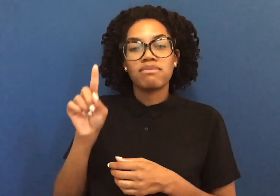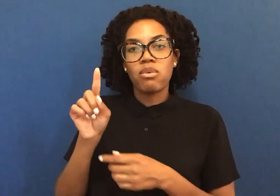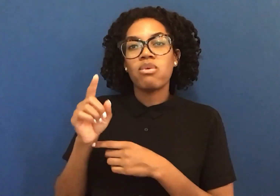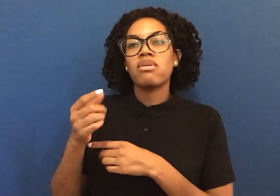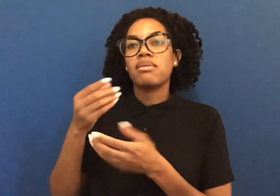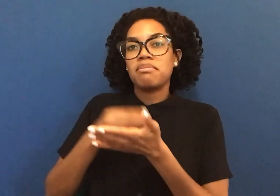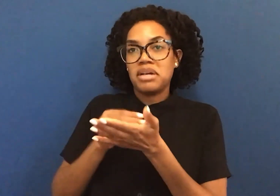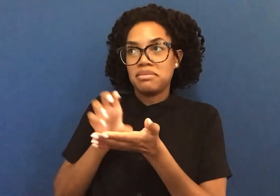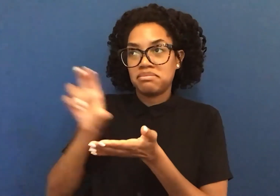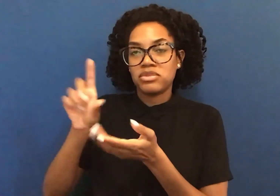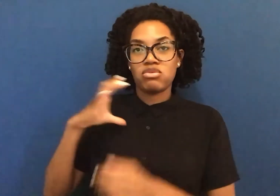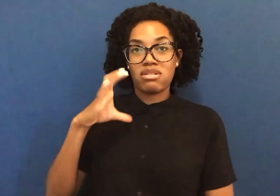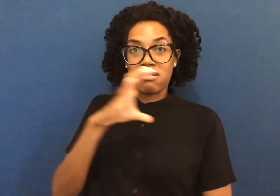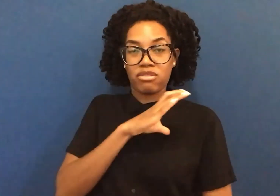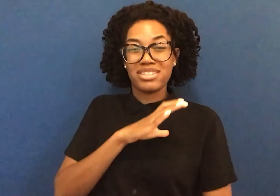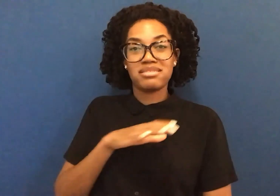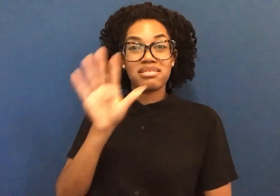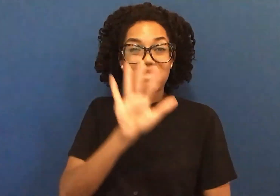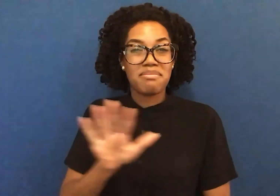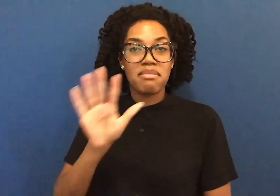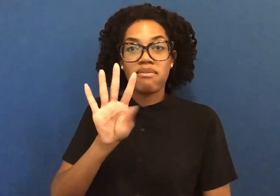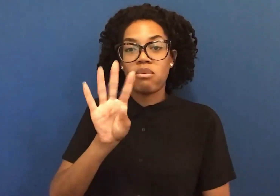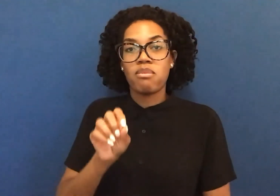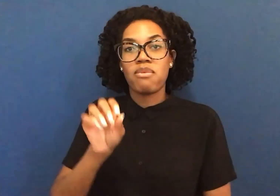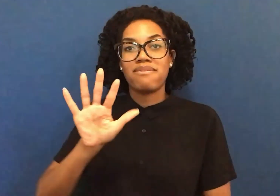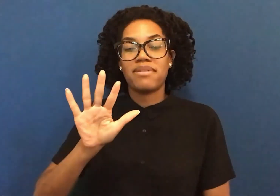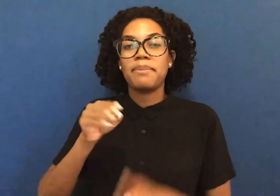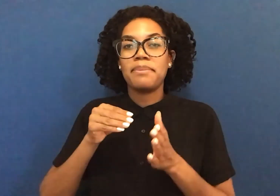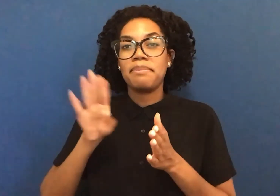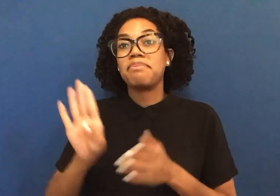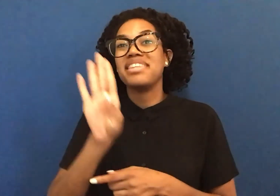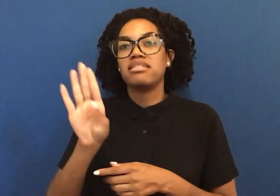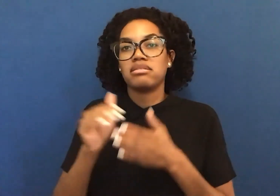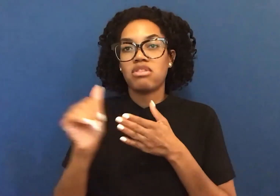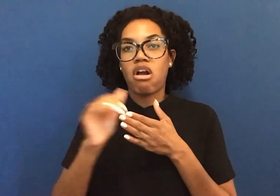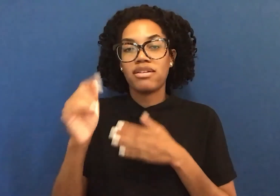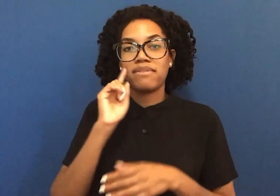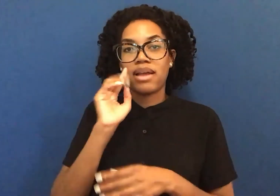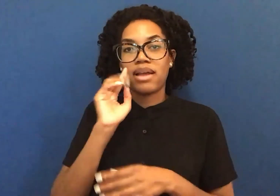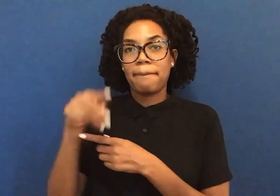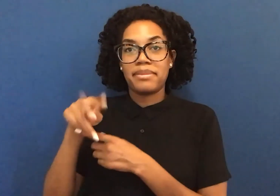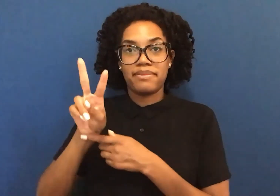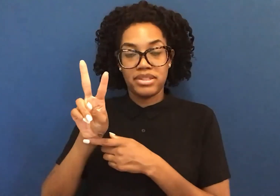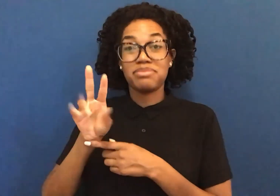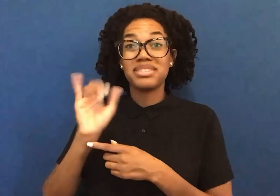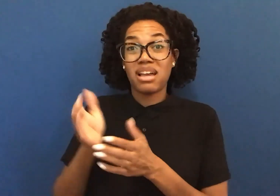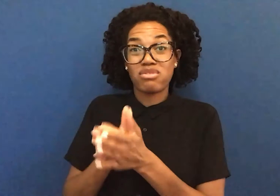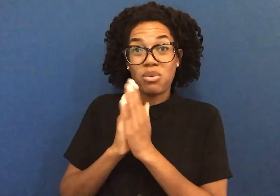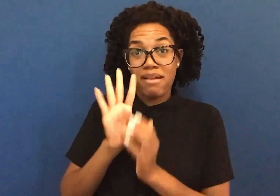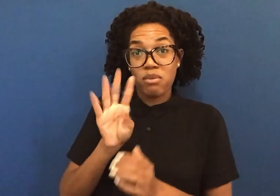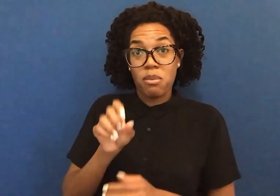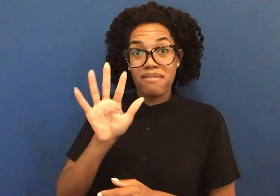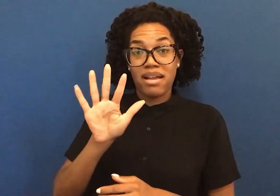$4.5 billion to respond to the critical needs MPV presents. This request is incredibly comprehensive.